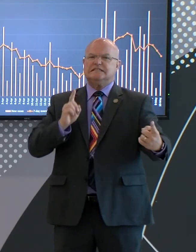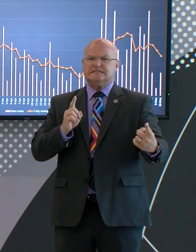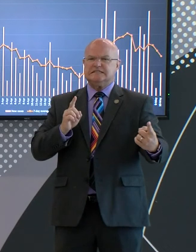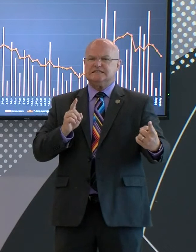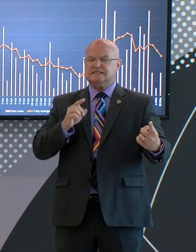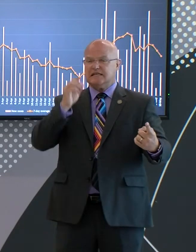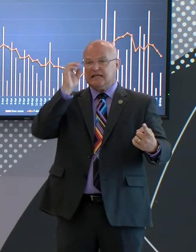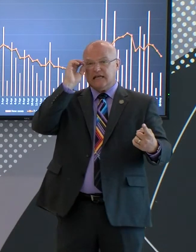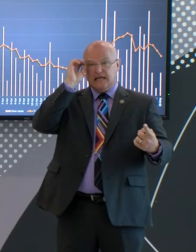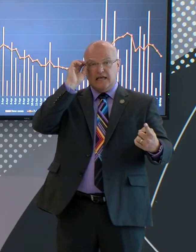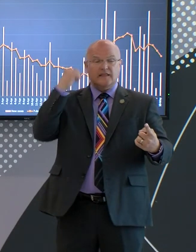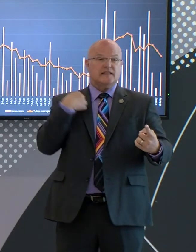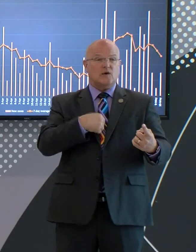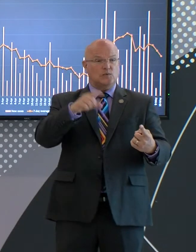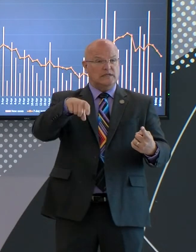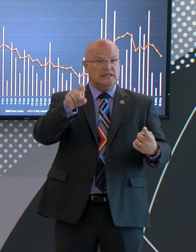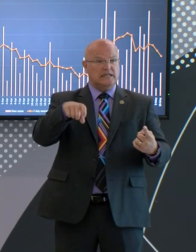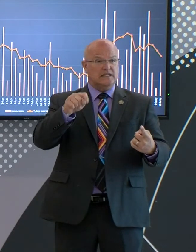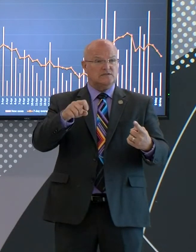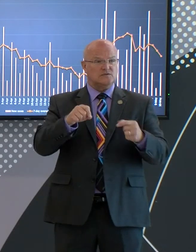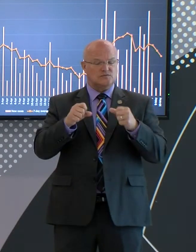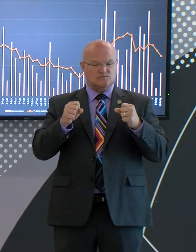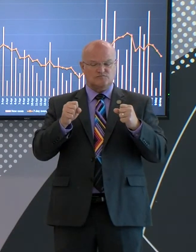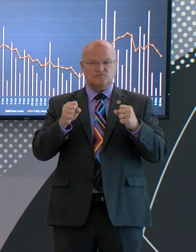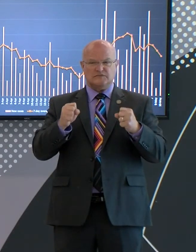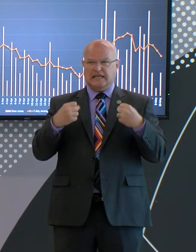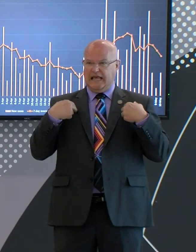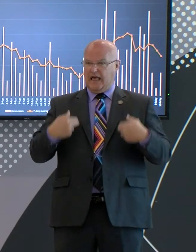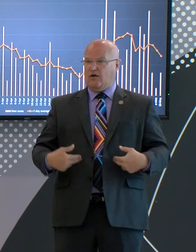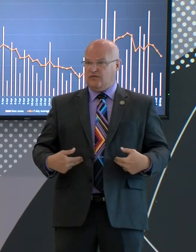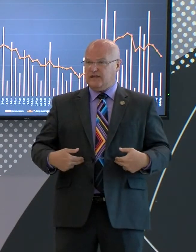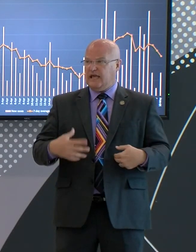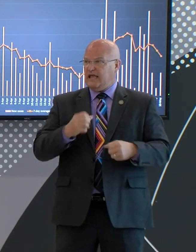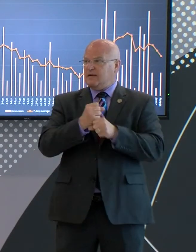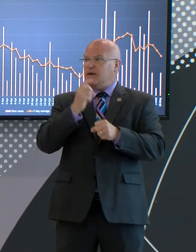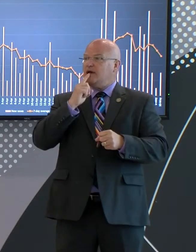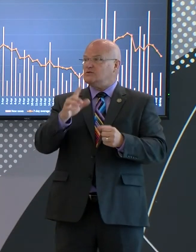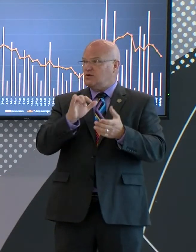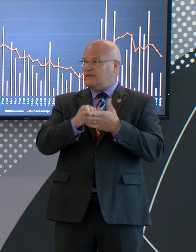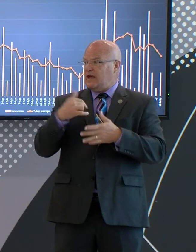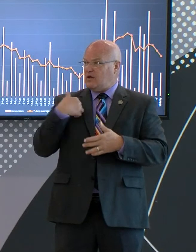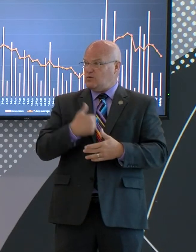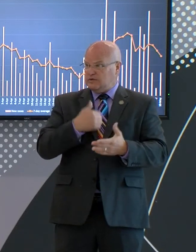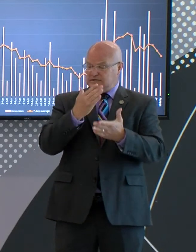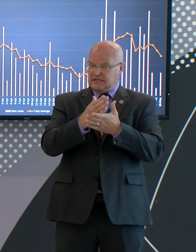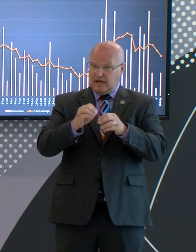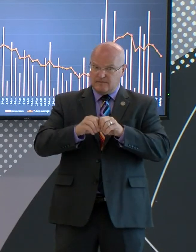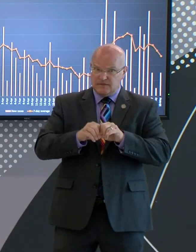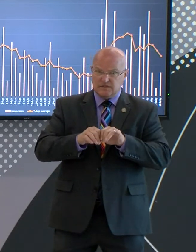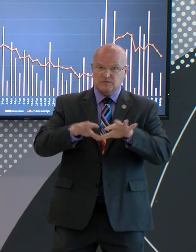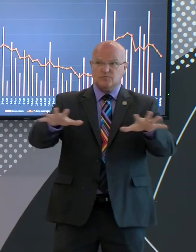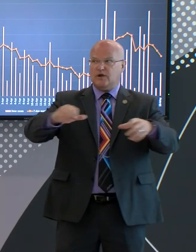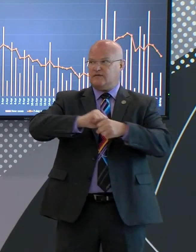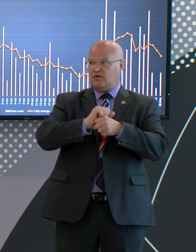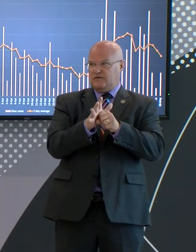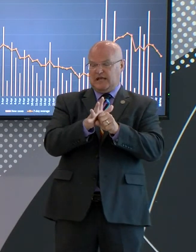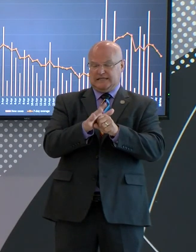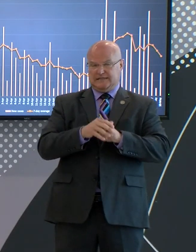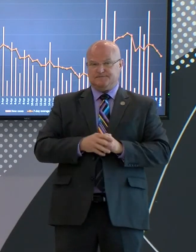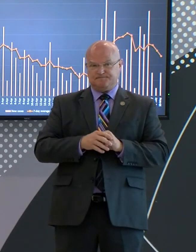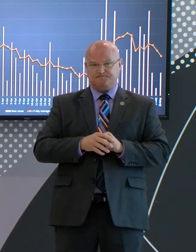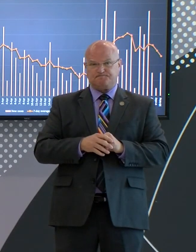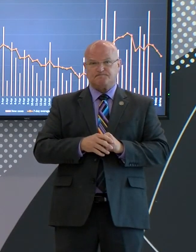distancing that we all need to stay healthy and to make sure that we stop the spread of